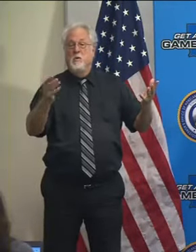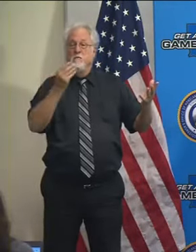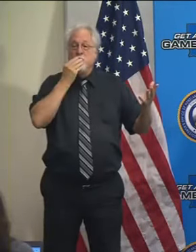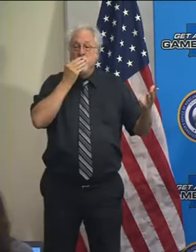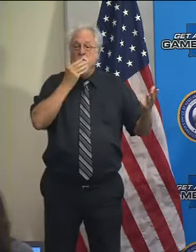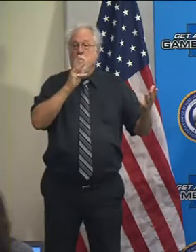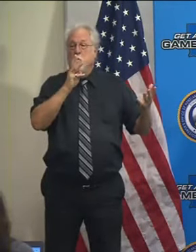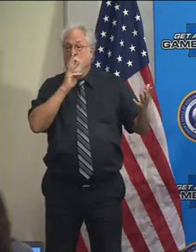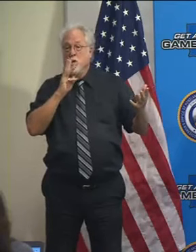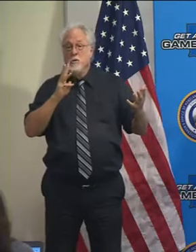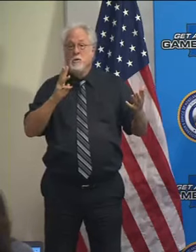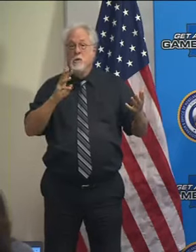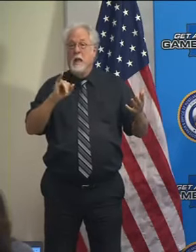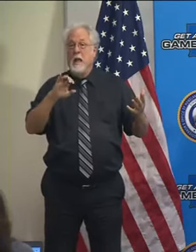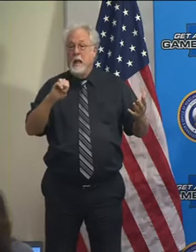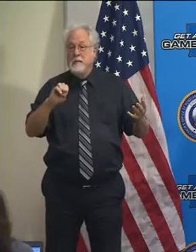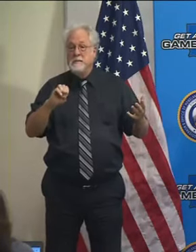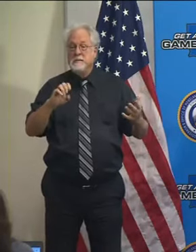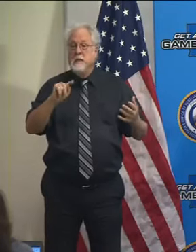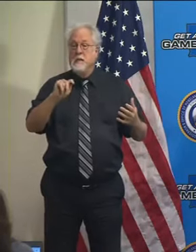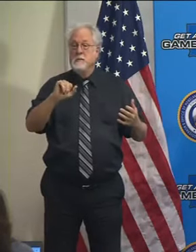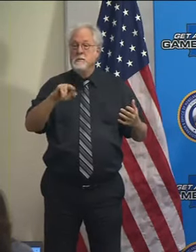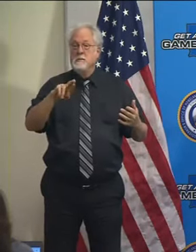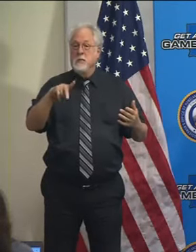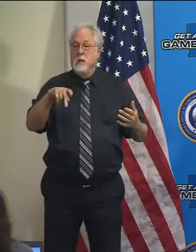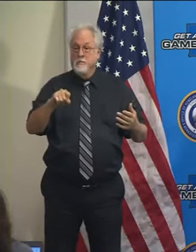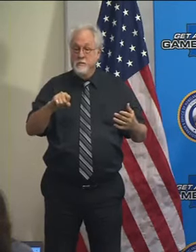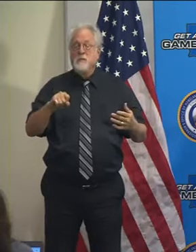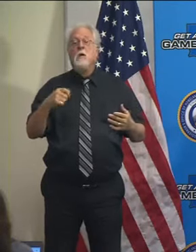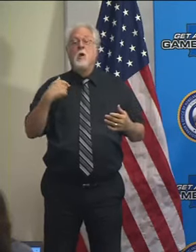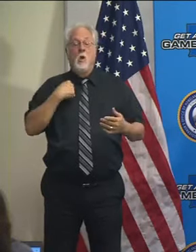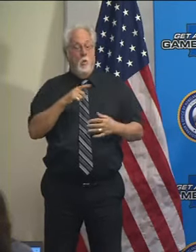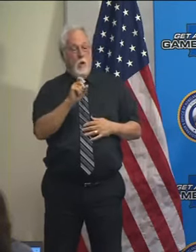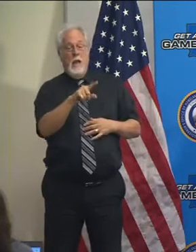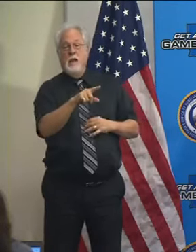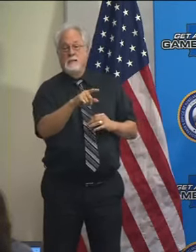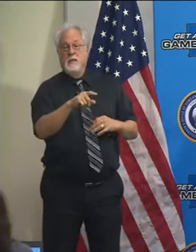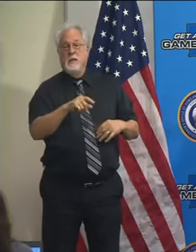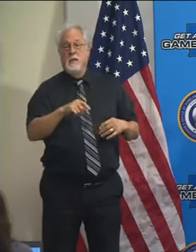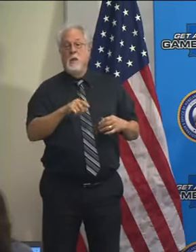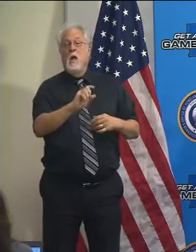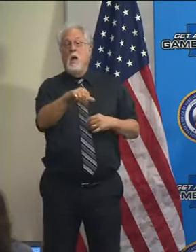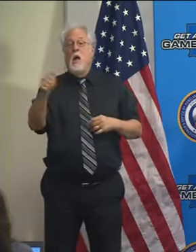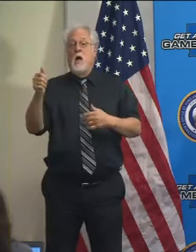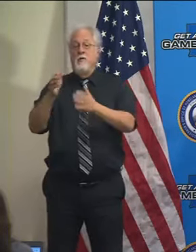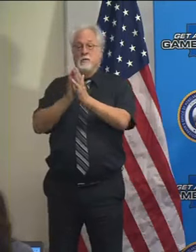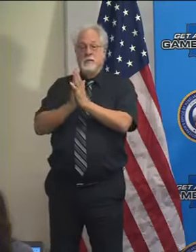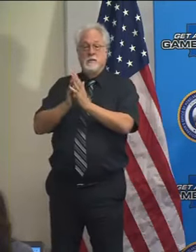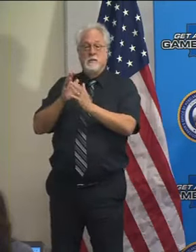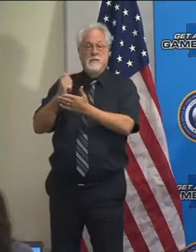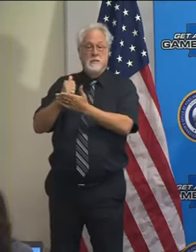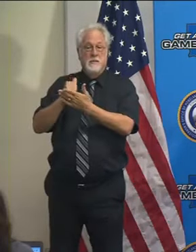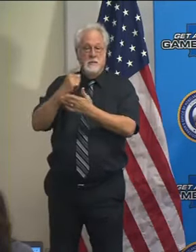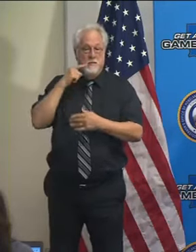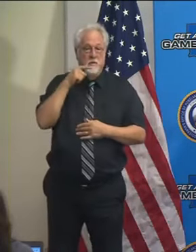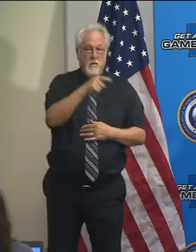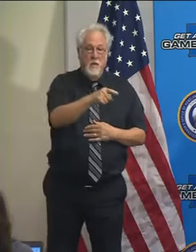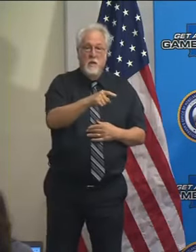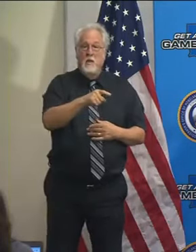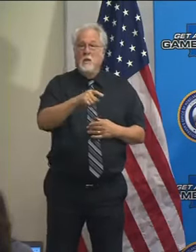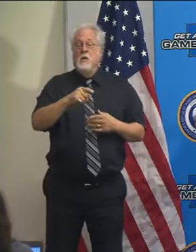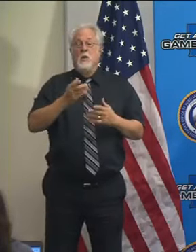food, water, ice, tarps. We're asking other assistance to be made available there, whether